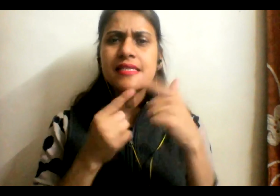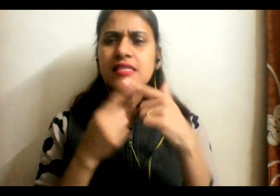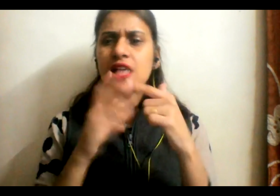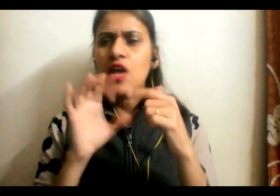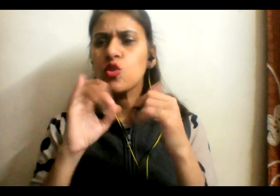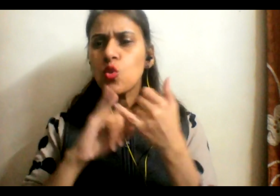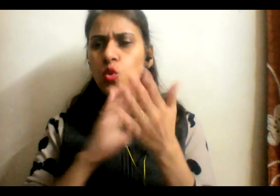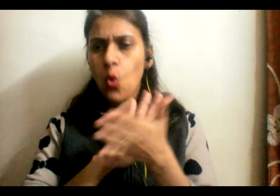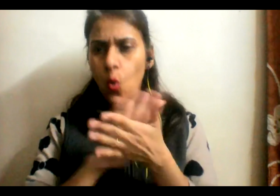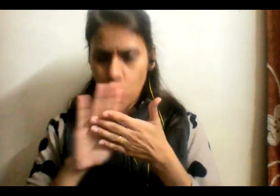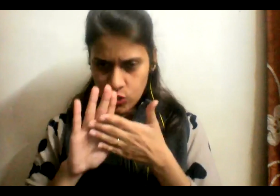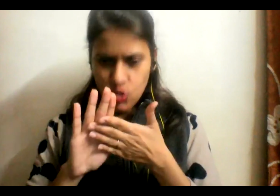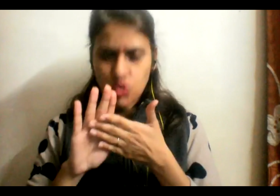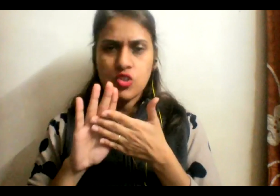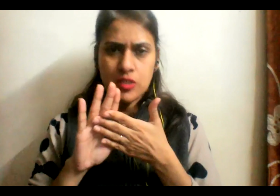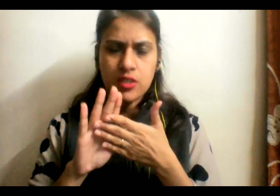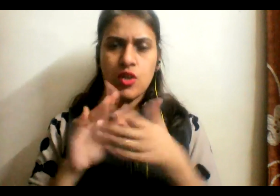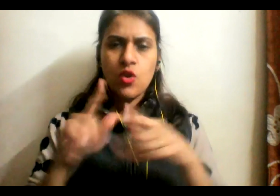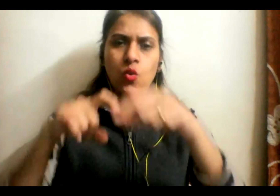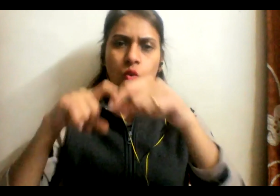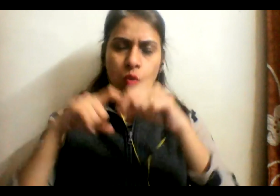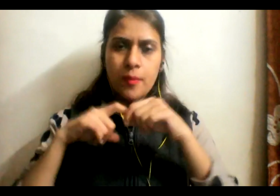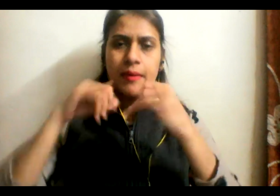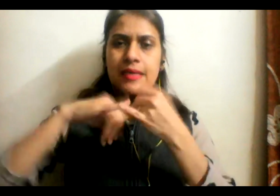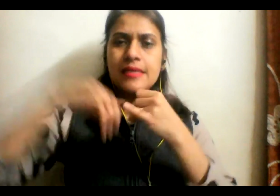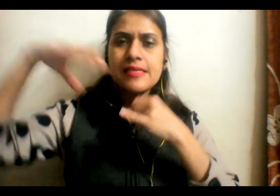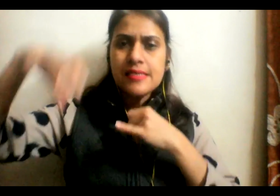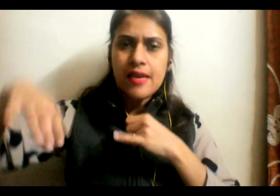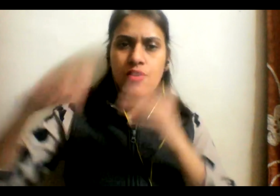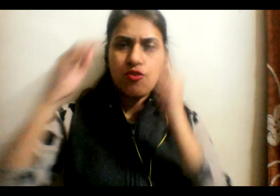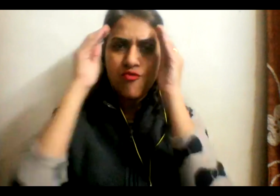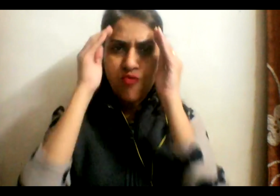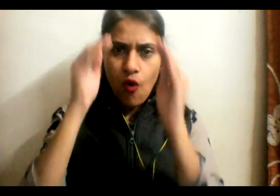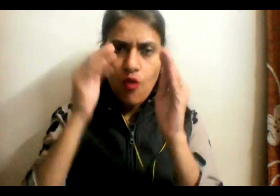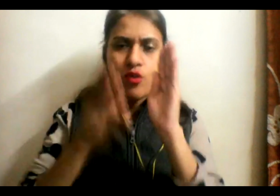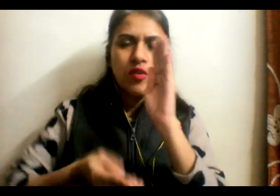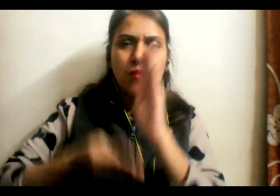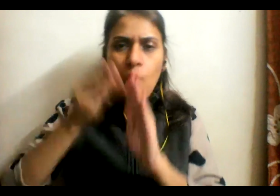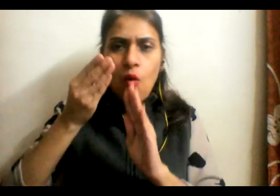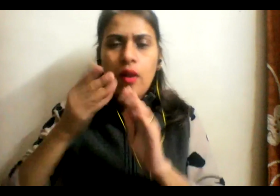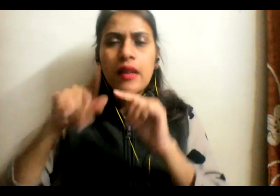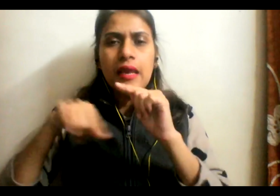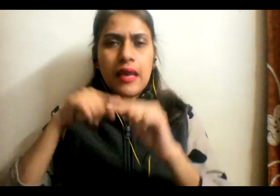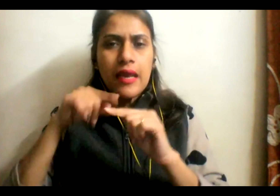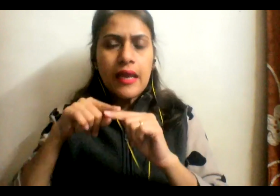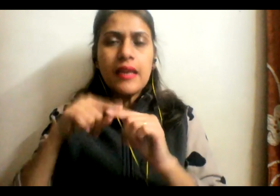Mahaldar. Do you think that state should focus more on disabilities to empower them?